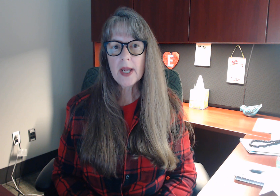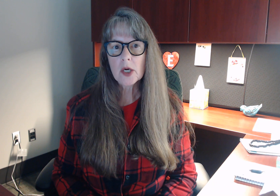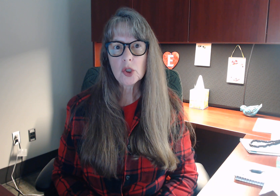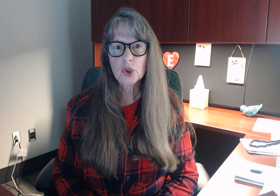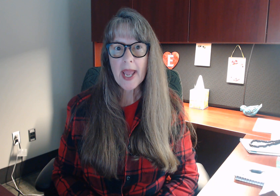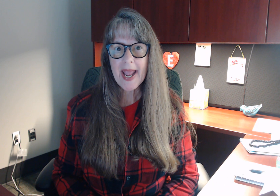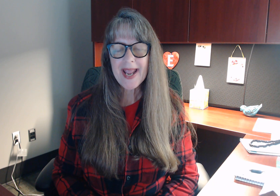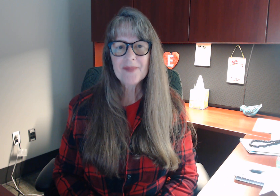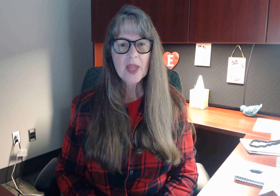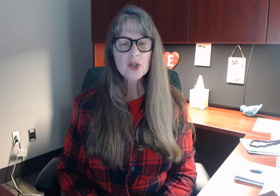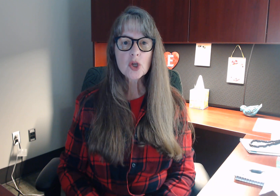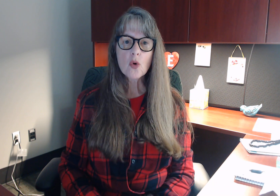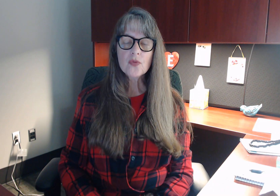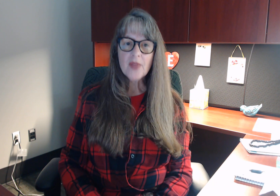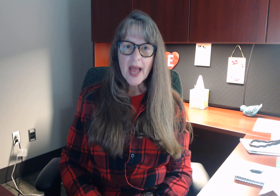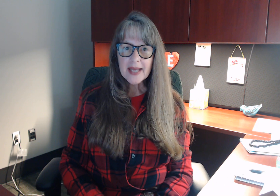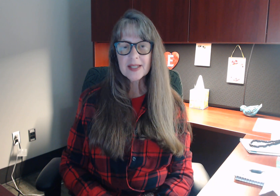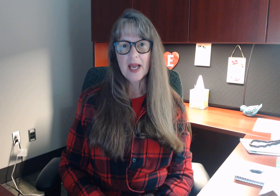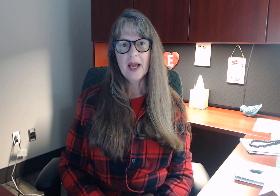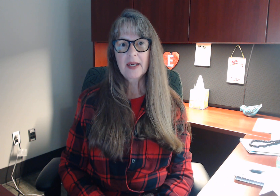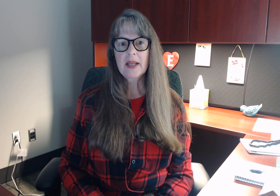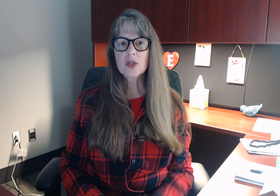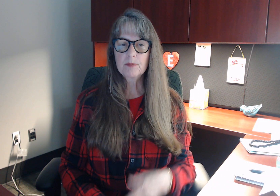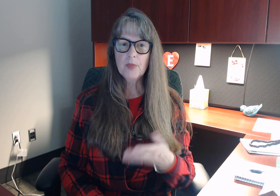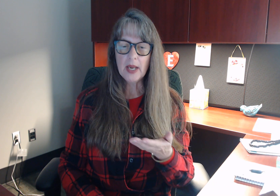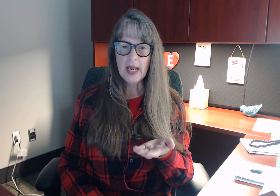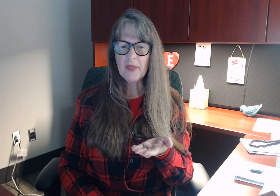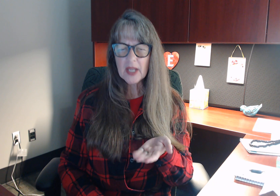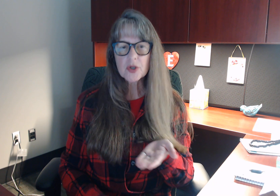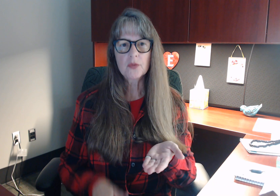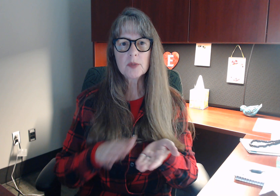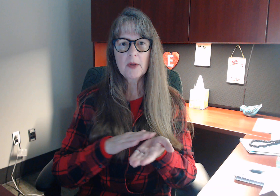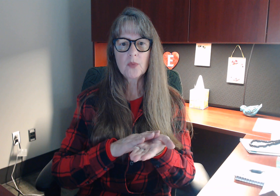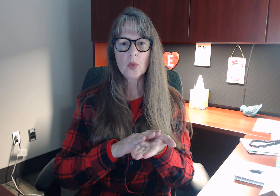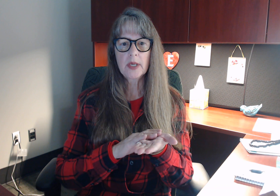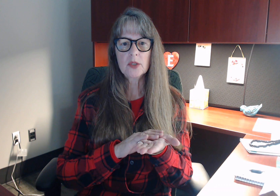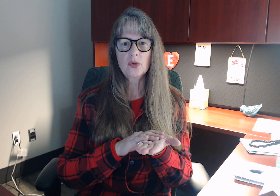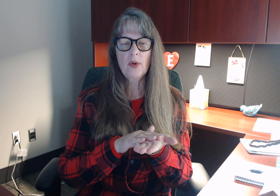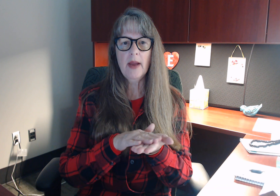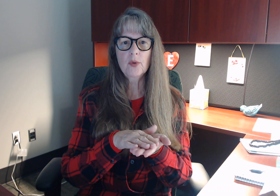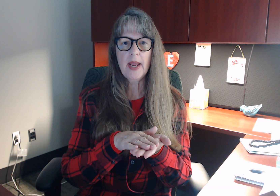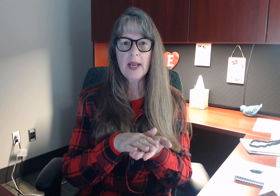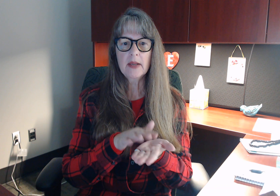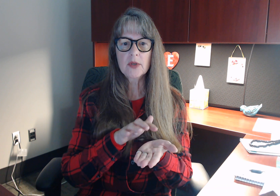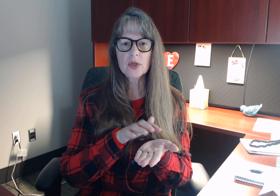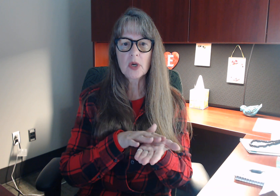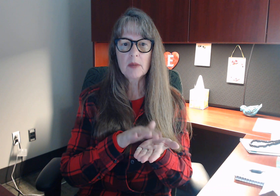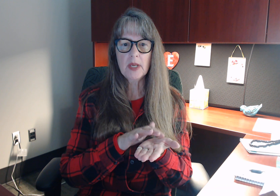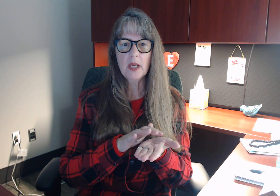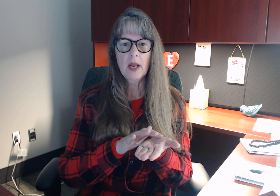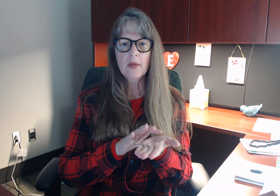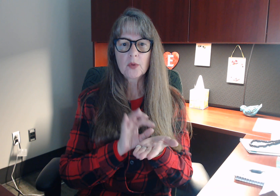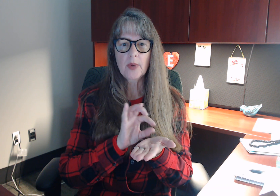Braille Day. So that sign is, and I think I've shown this before, is you have your hand and this is going to be the raised